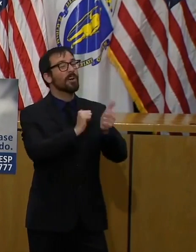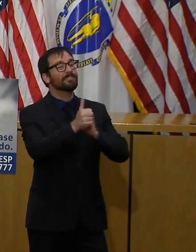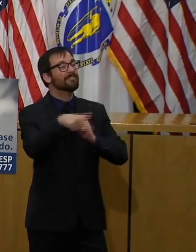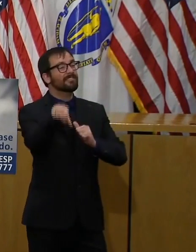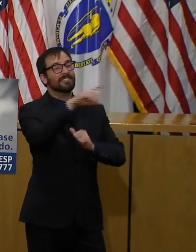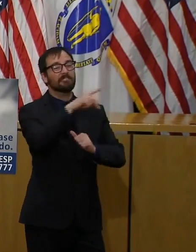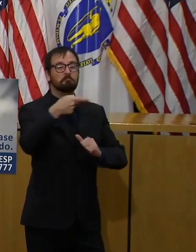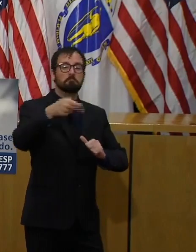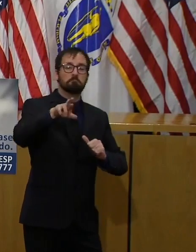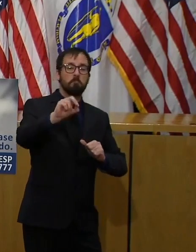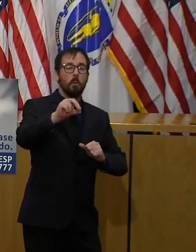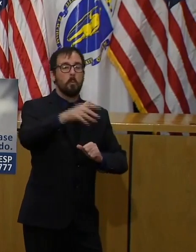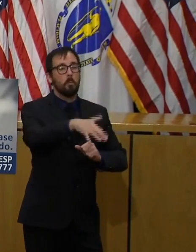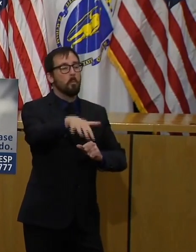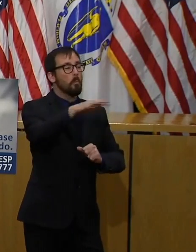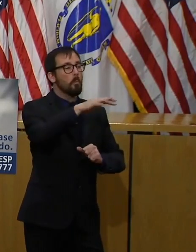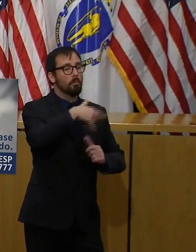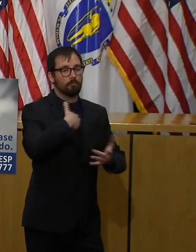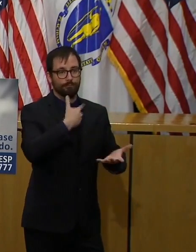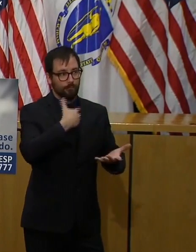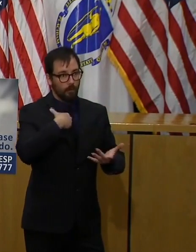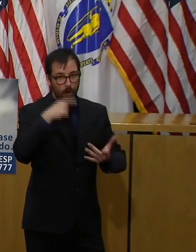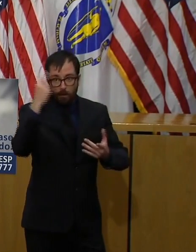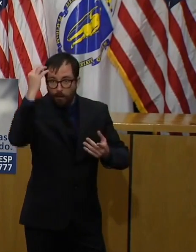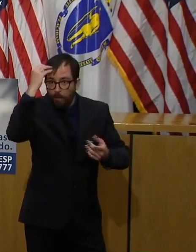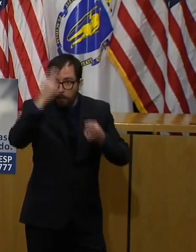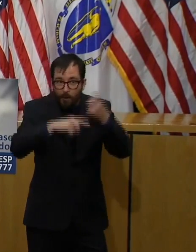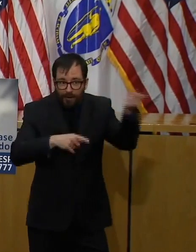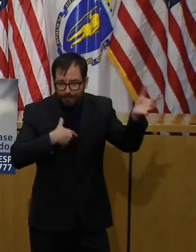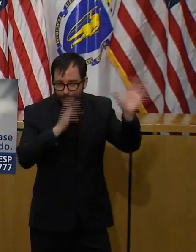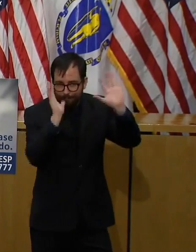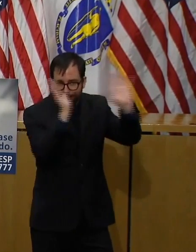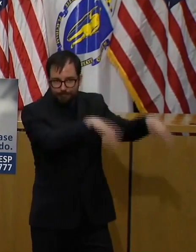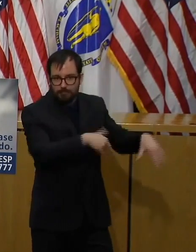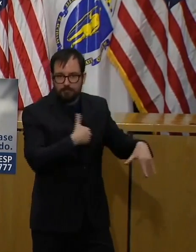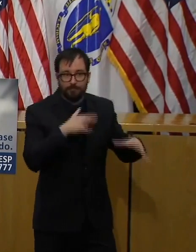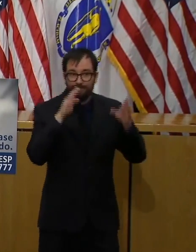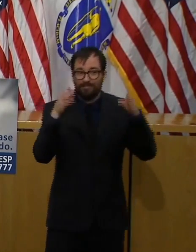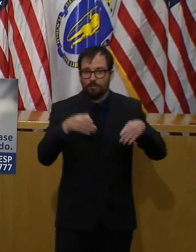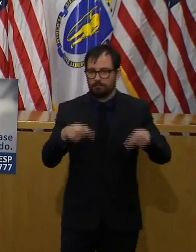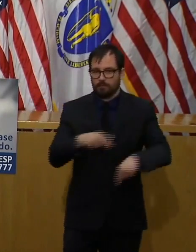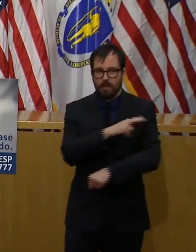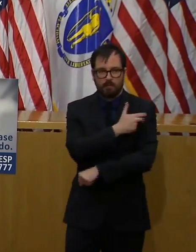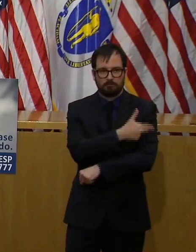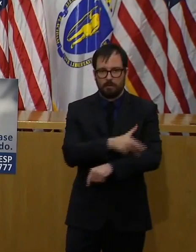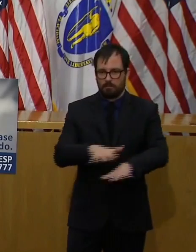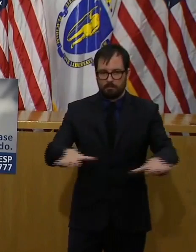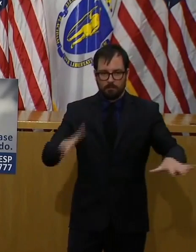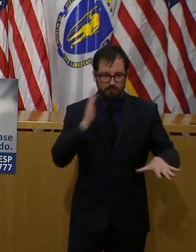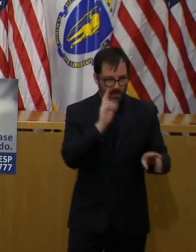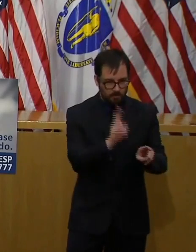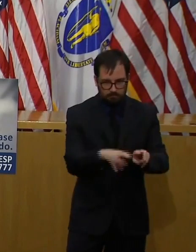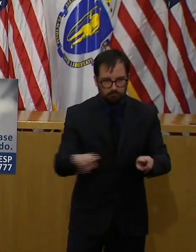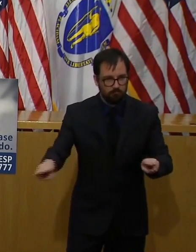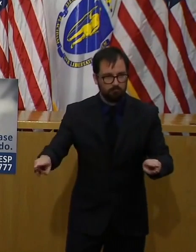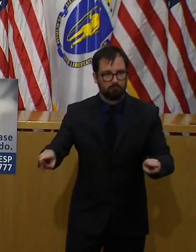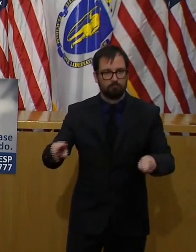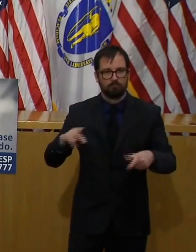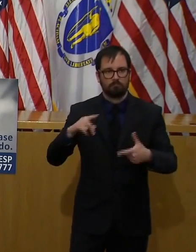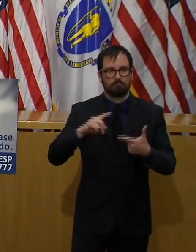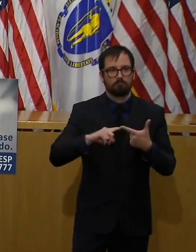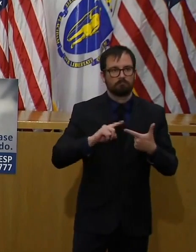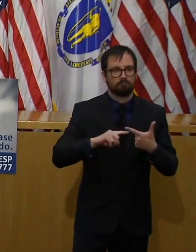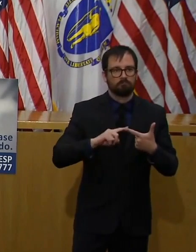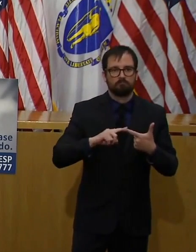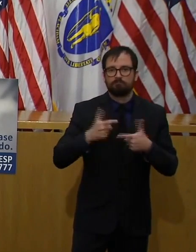hospital capacity, and I'm thinking about field hospitals and COVID-19 specialized